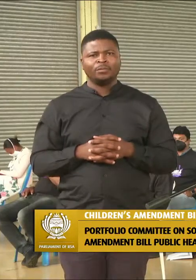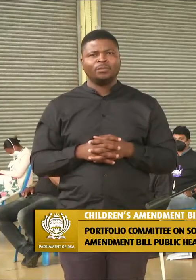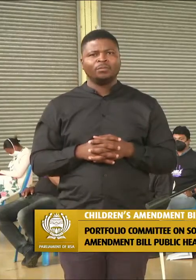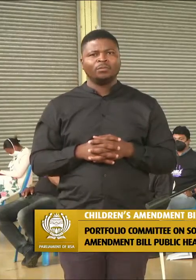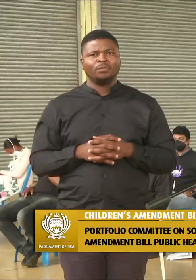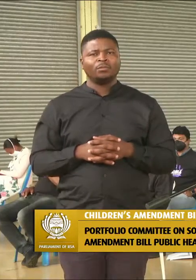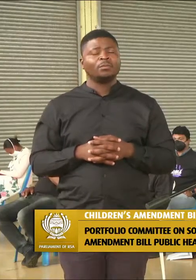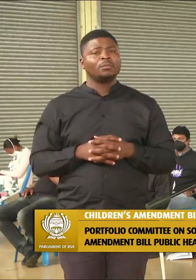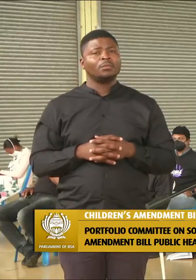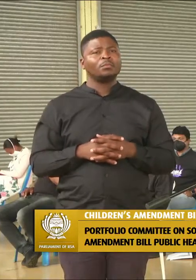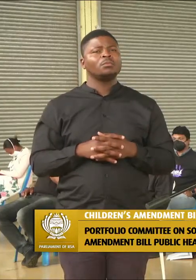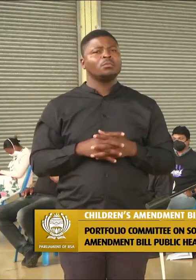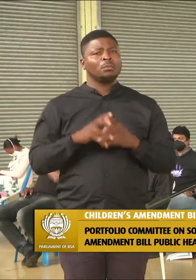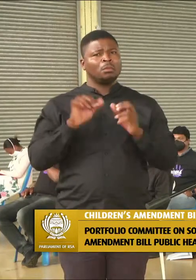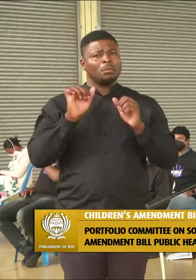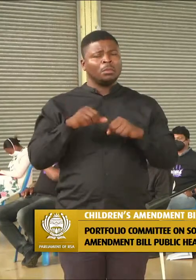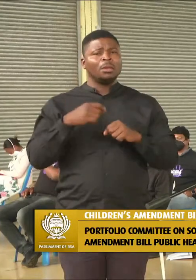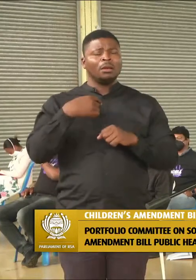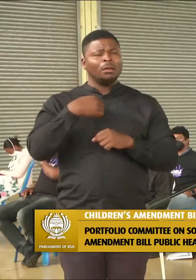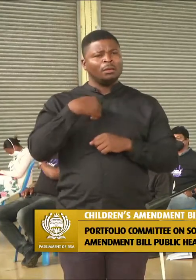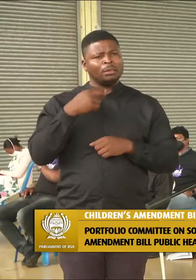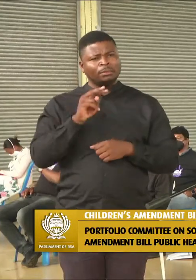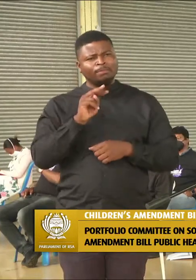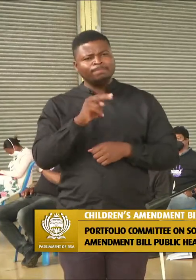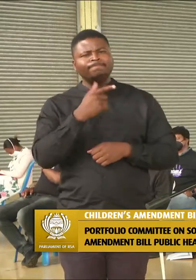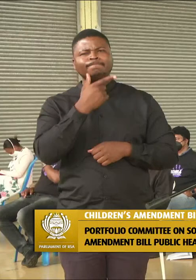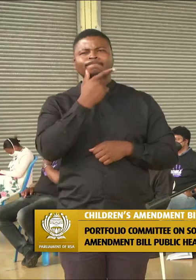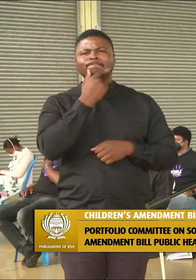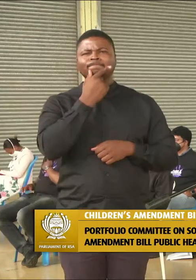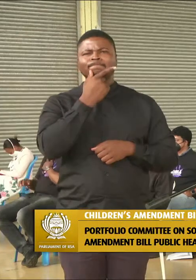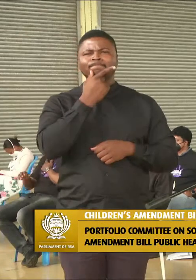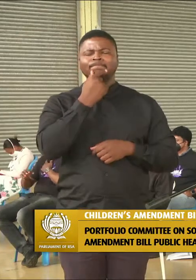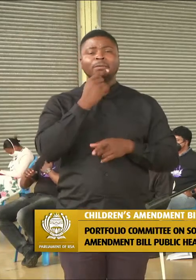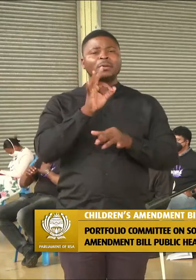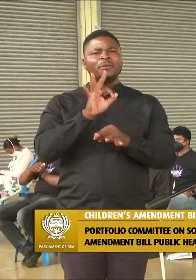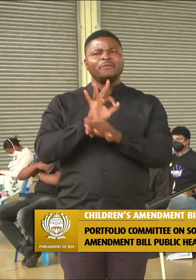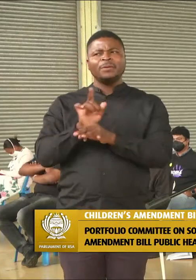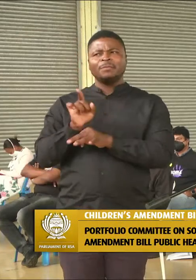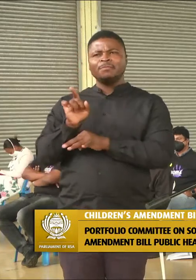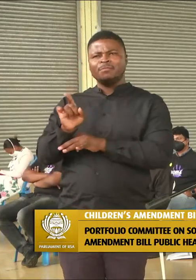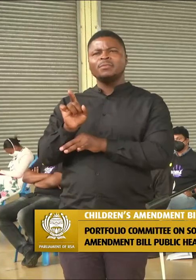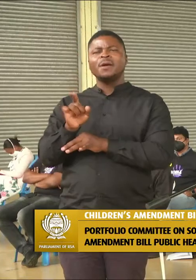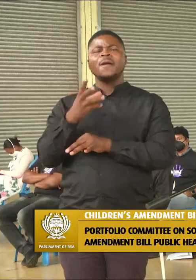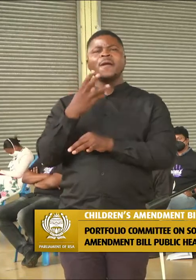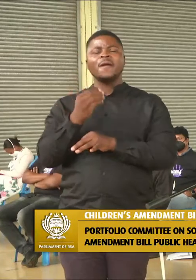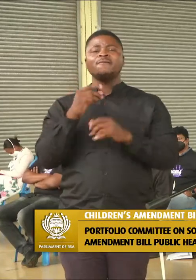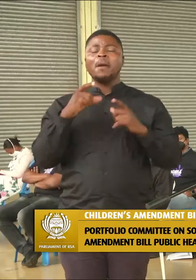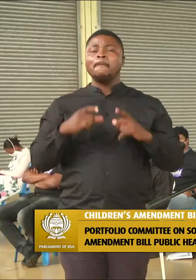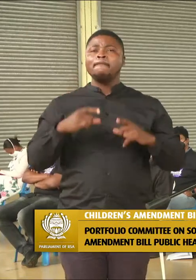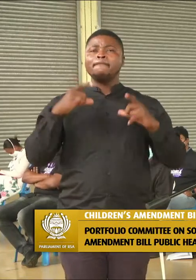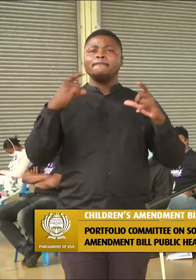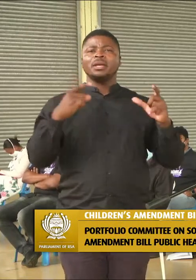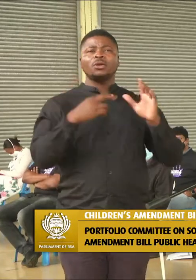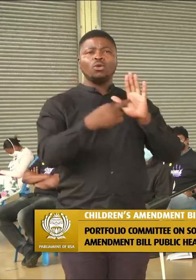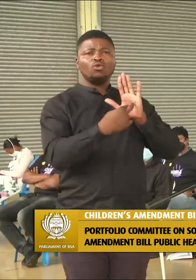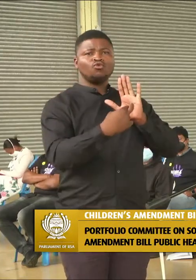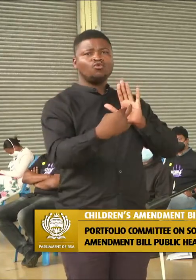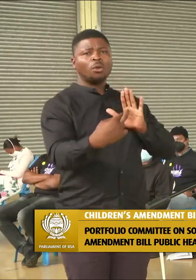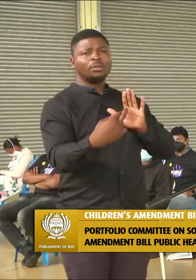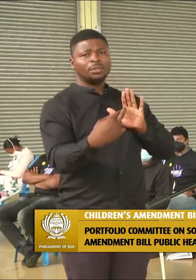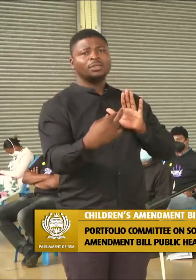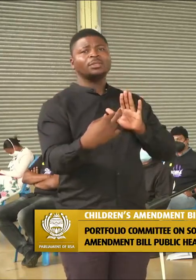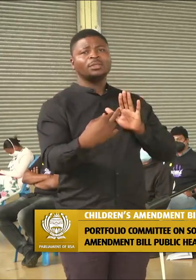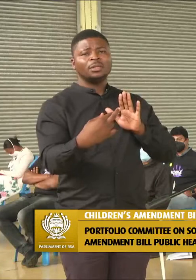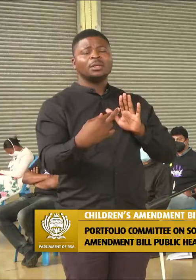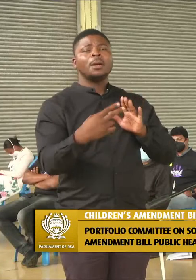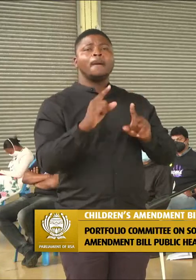banendima enkulu abayidlalayo empilweni zeingane zabo esikoleni, kodwa kukhona konke